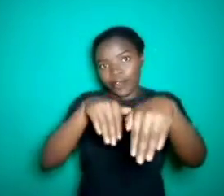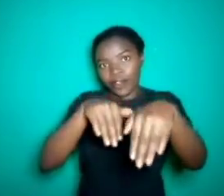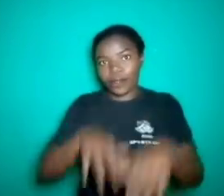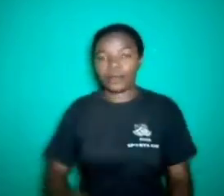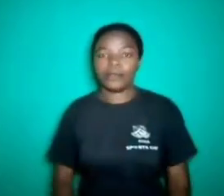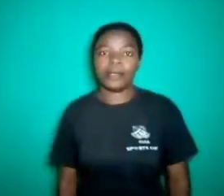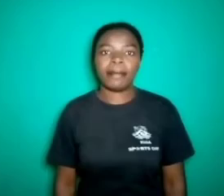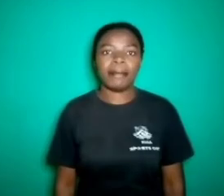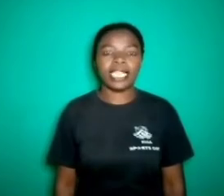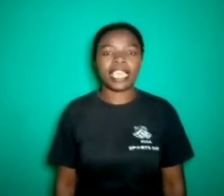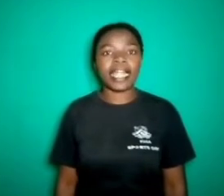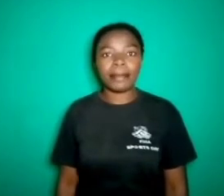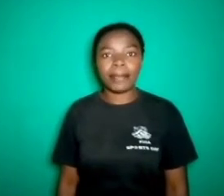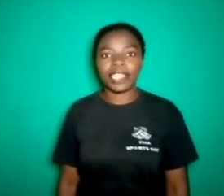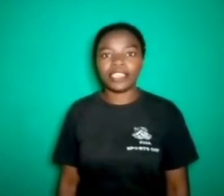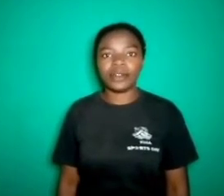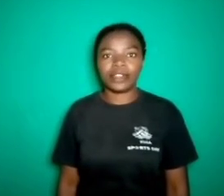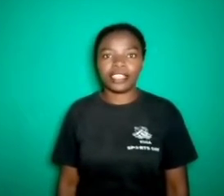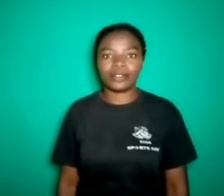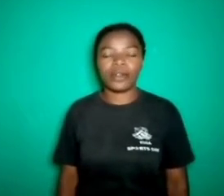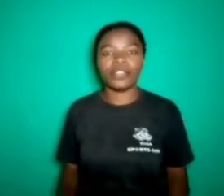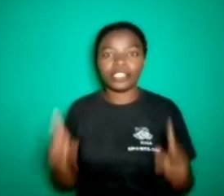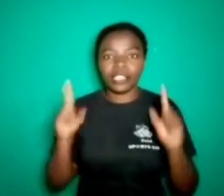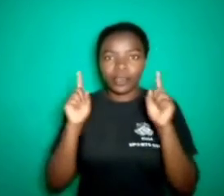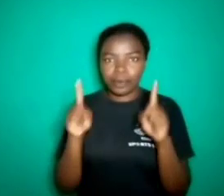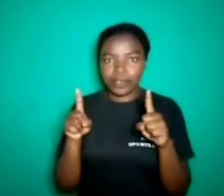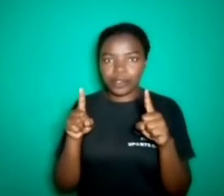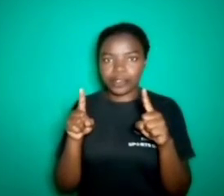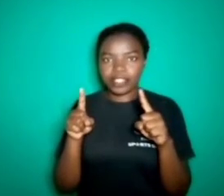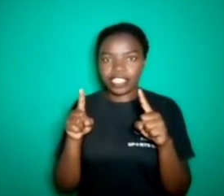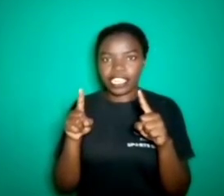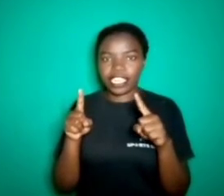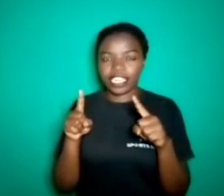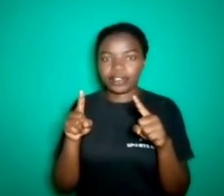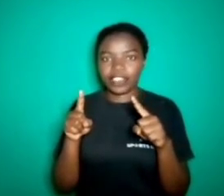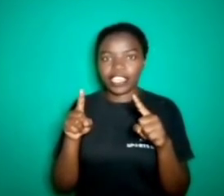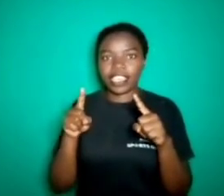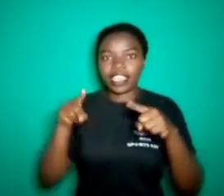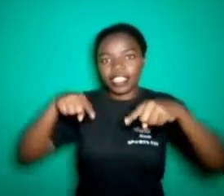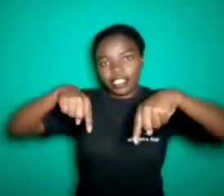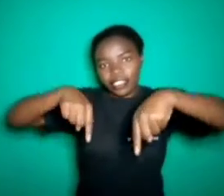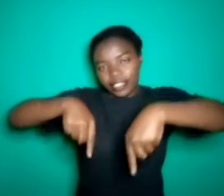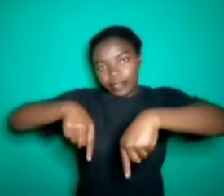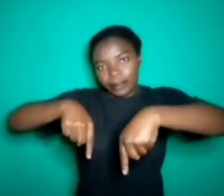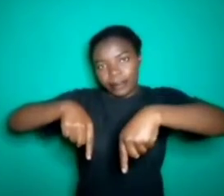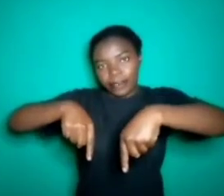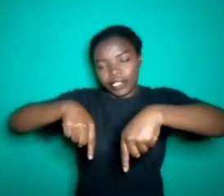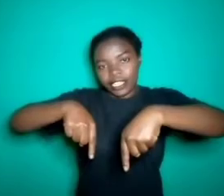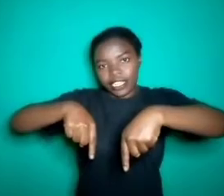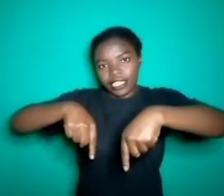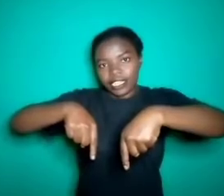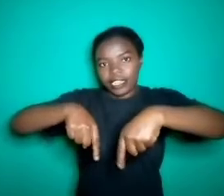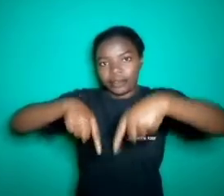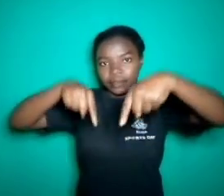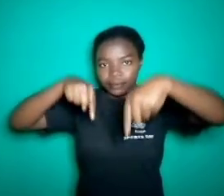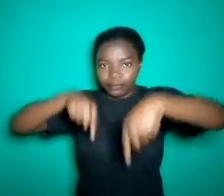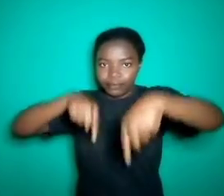follow. But a company or escort, we use index finger pointing down.